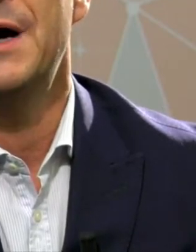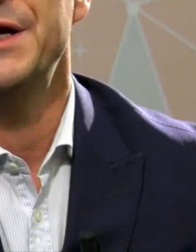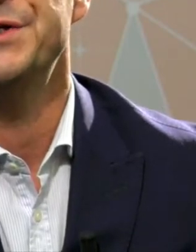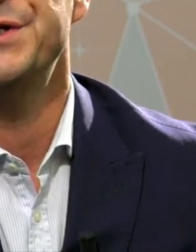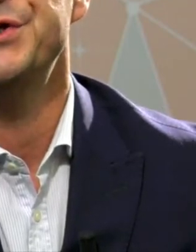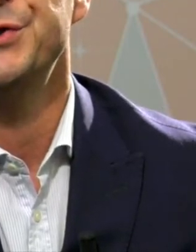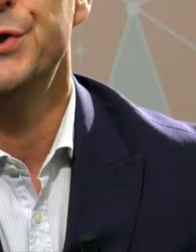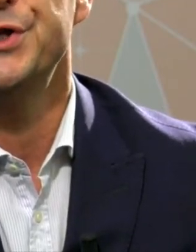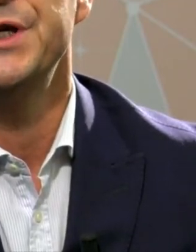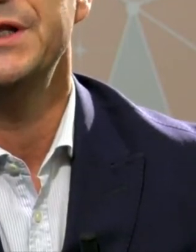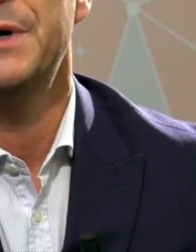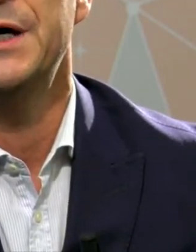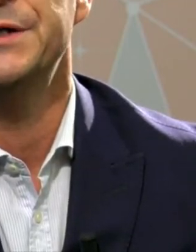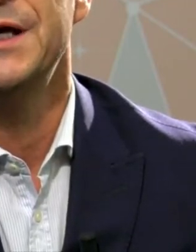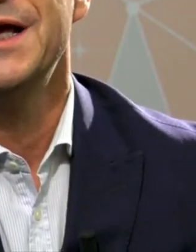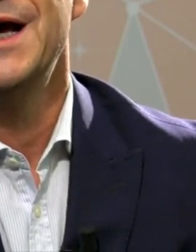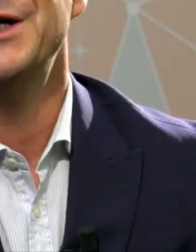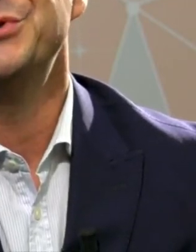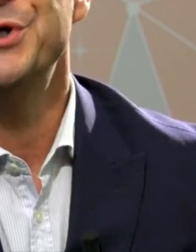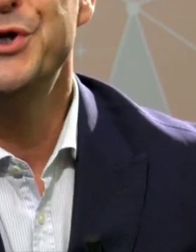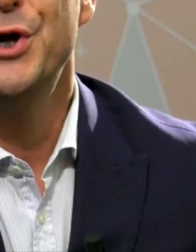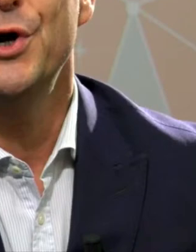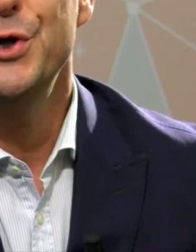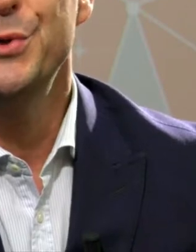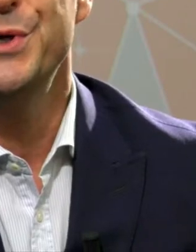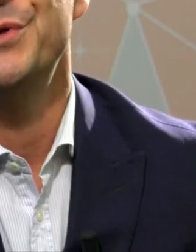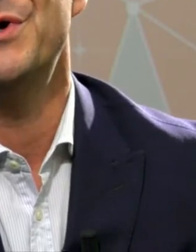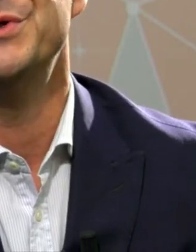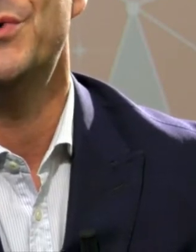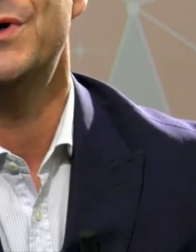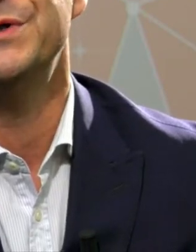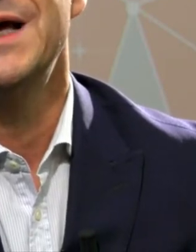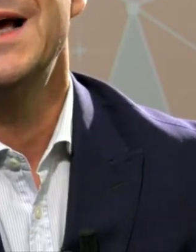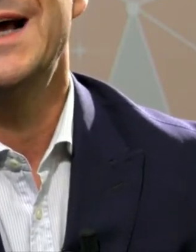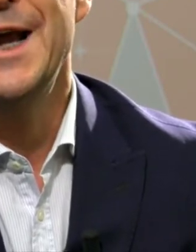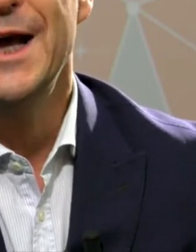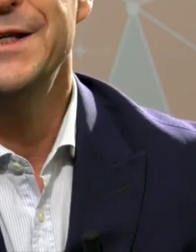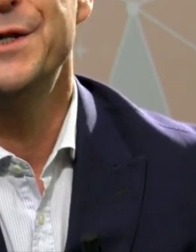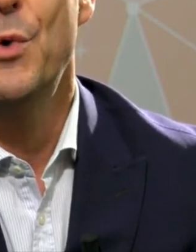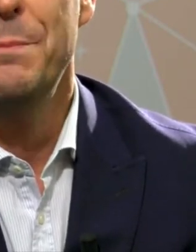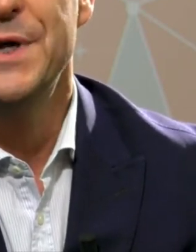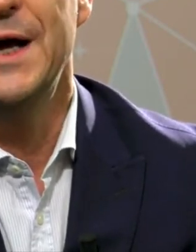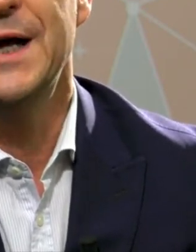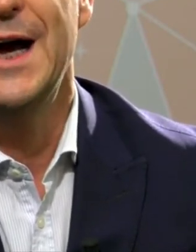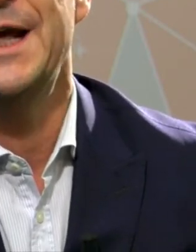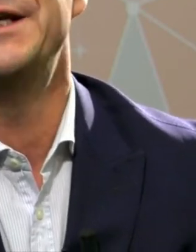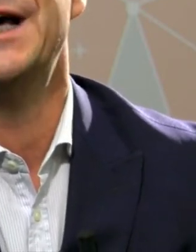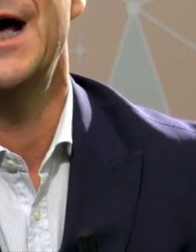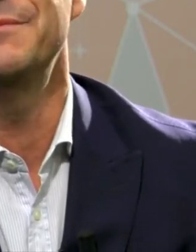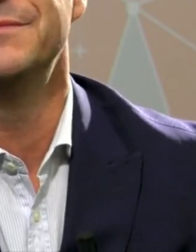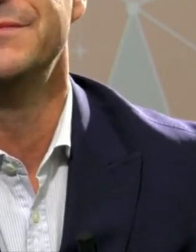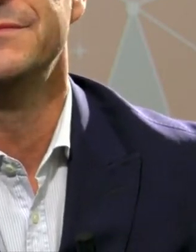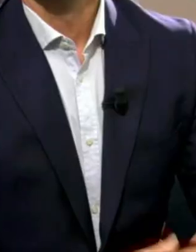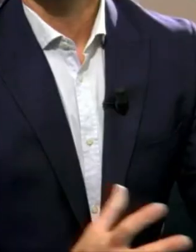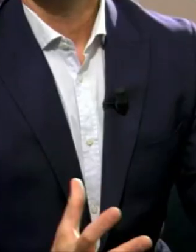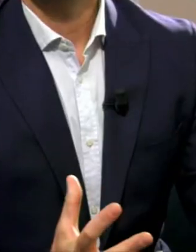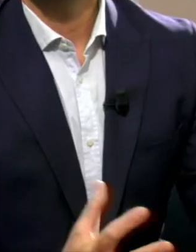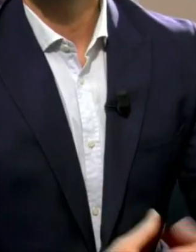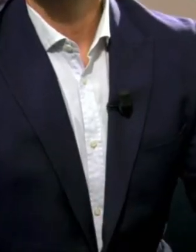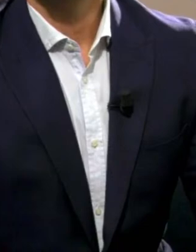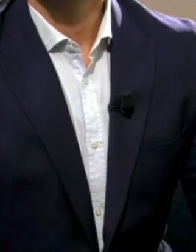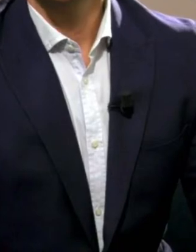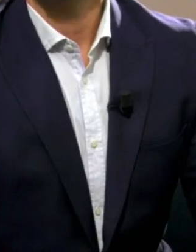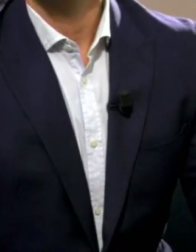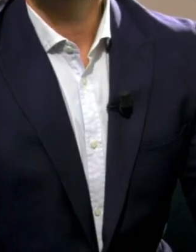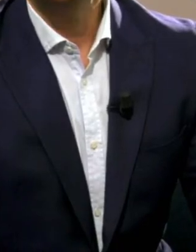help with mass to serve in the market and to ensure users around the world can access the website at a time.